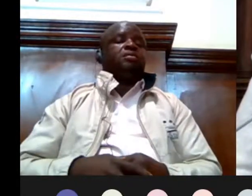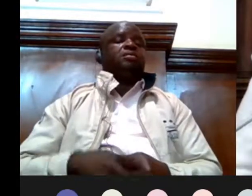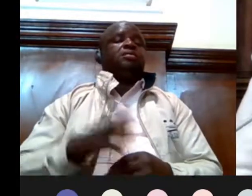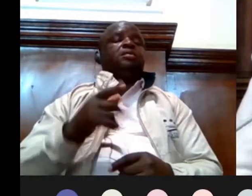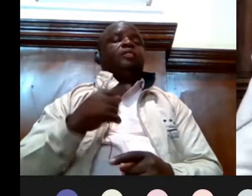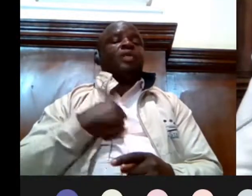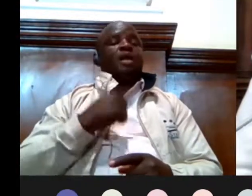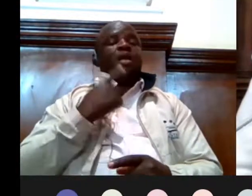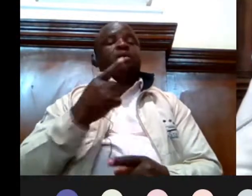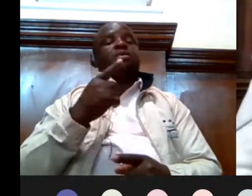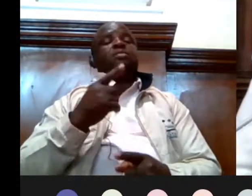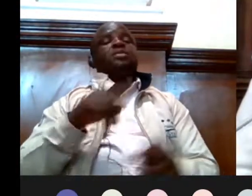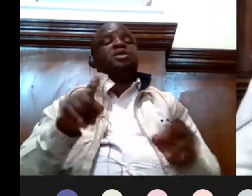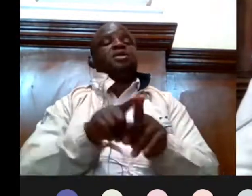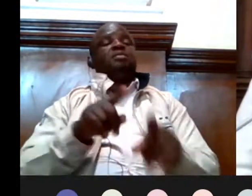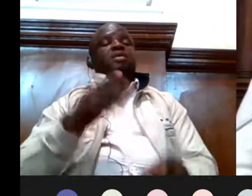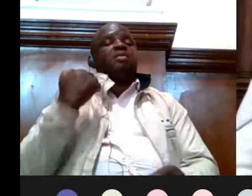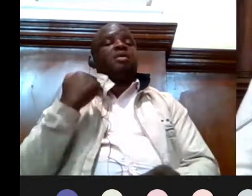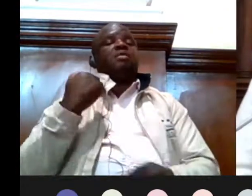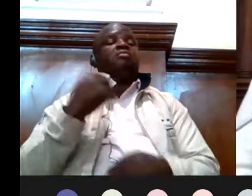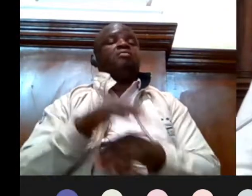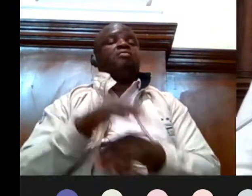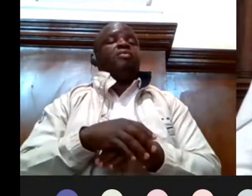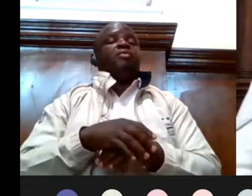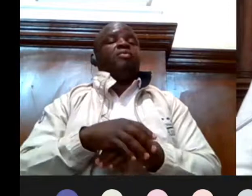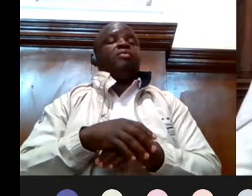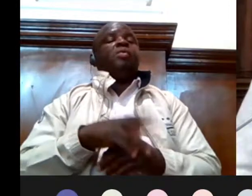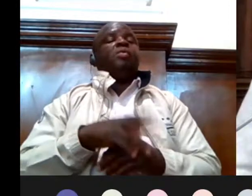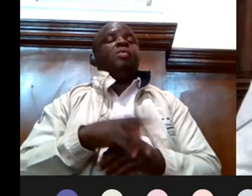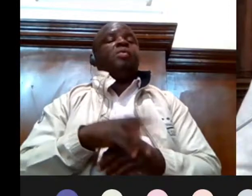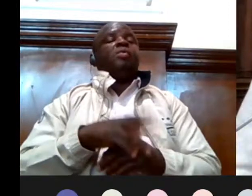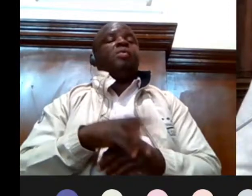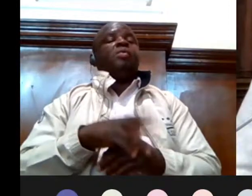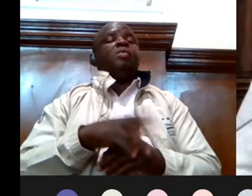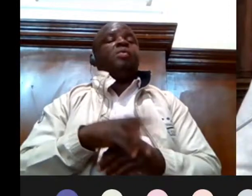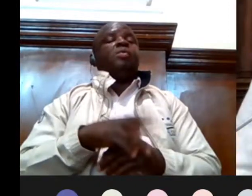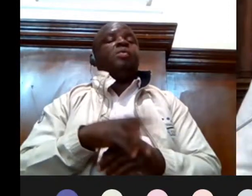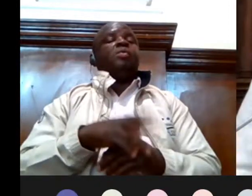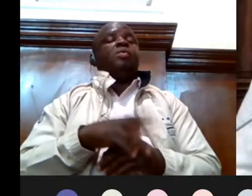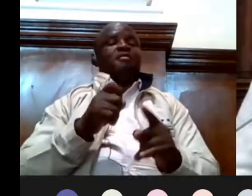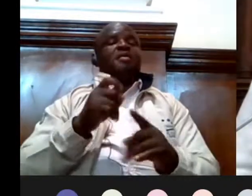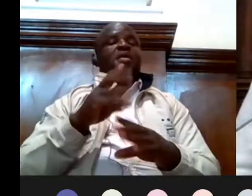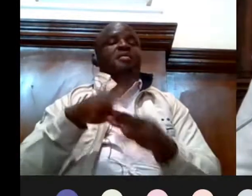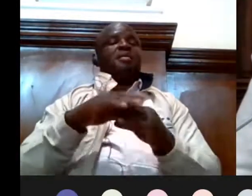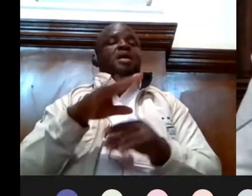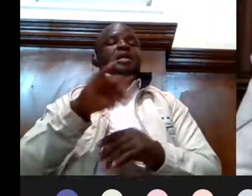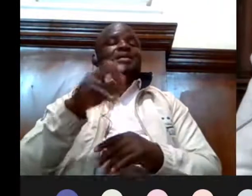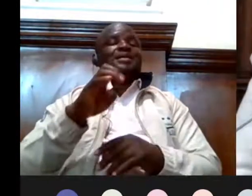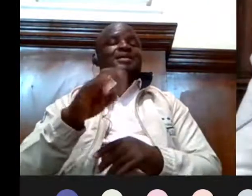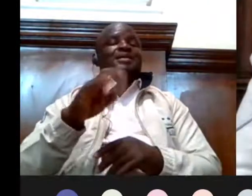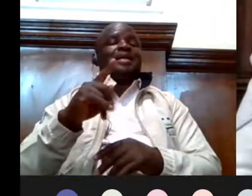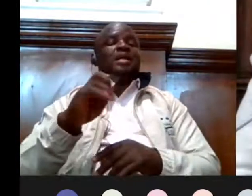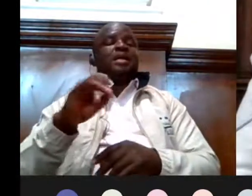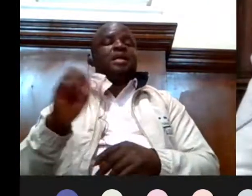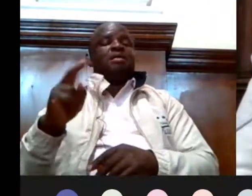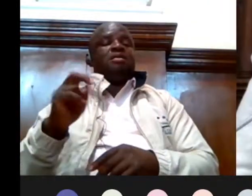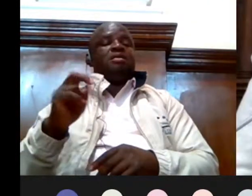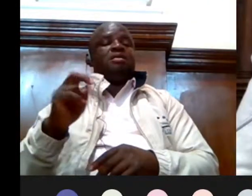on this matter. Even yesterday, I received a letter from Honorable Jankelson, and I am going